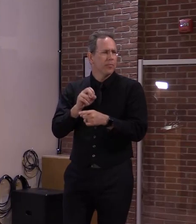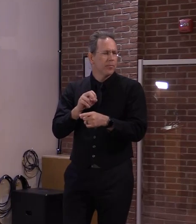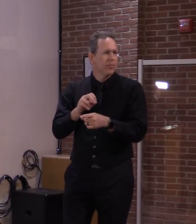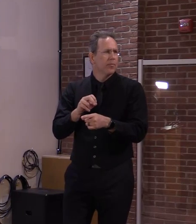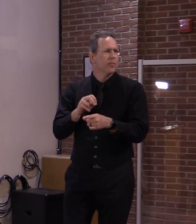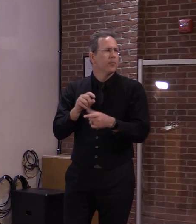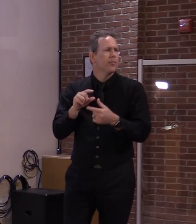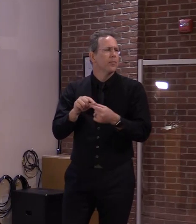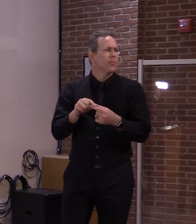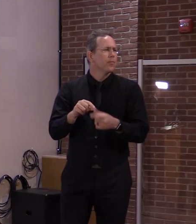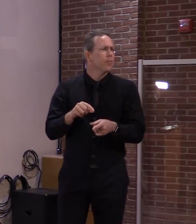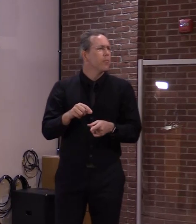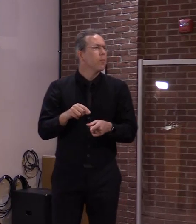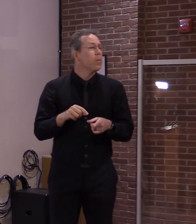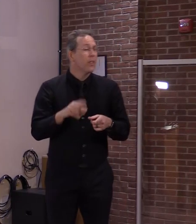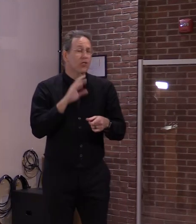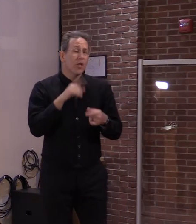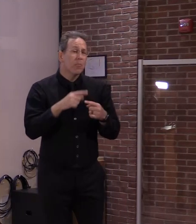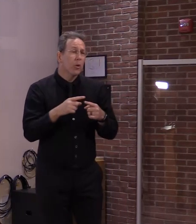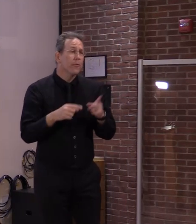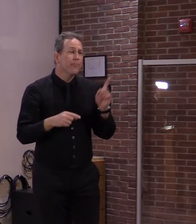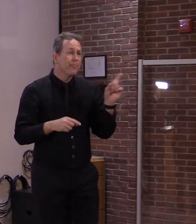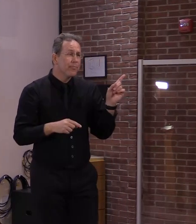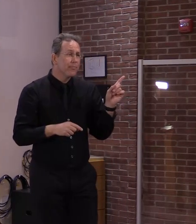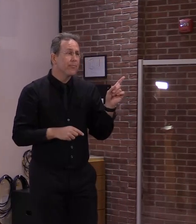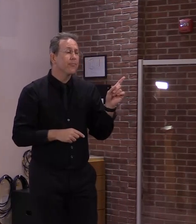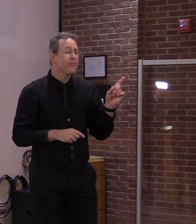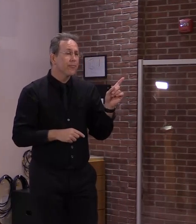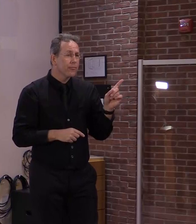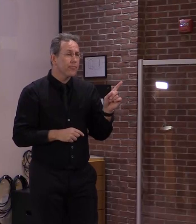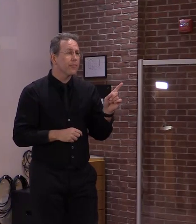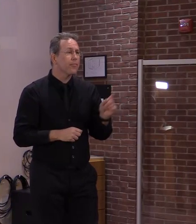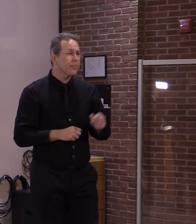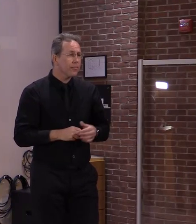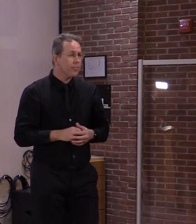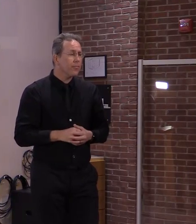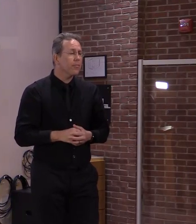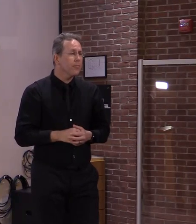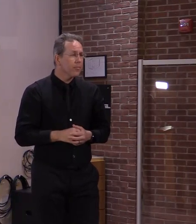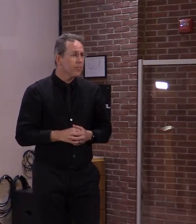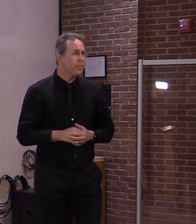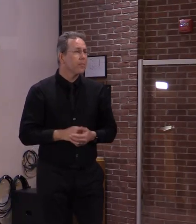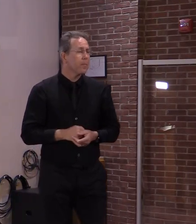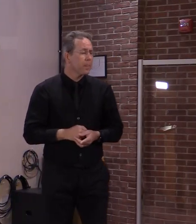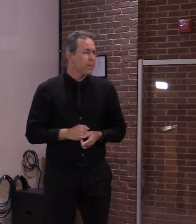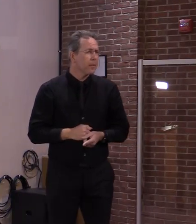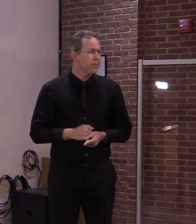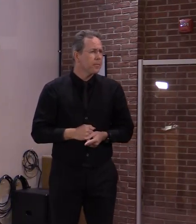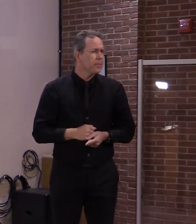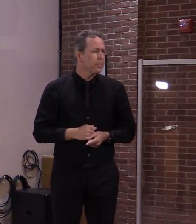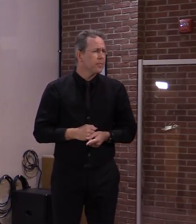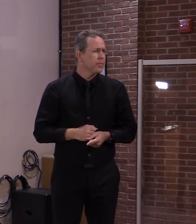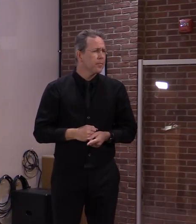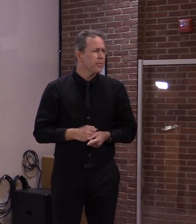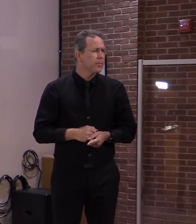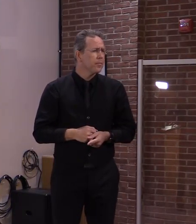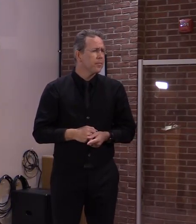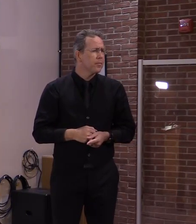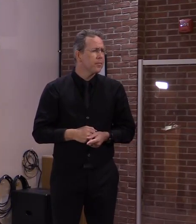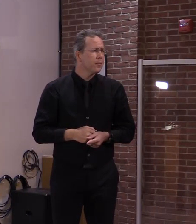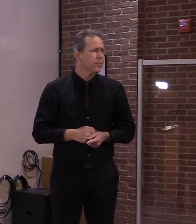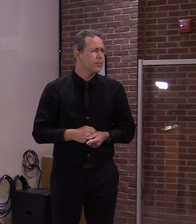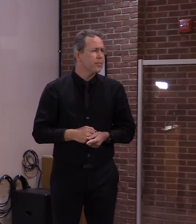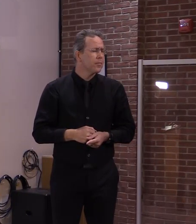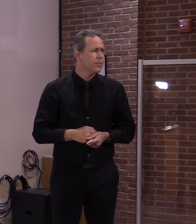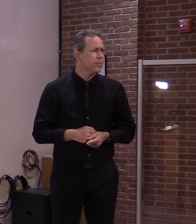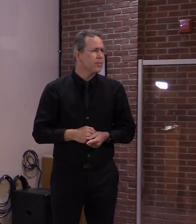Vermont vaccine breakthrough figures that you shared earlier, I did some number crunching, and how do you explain why